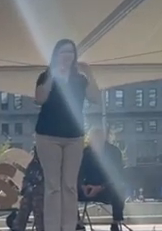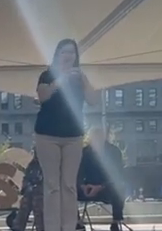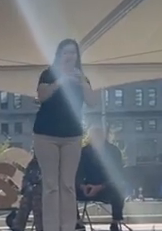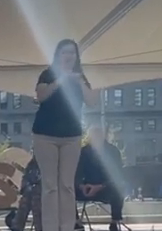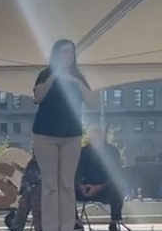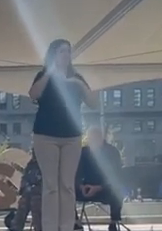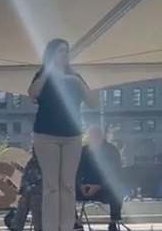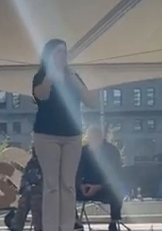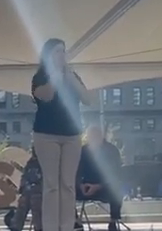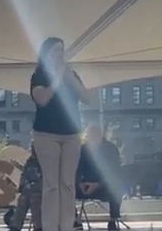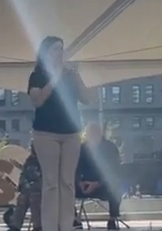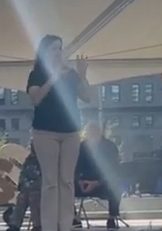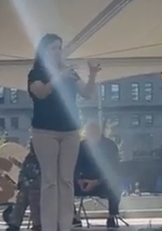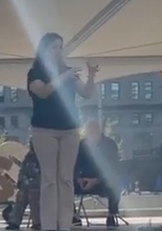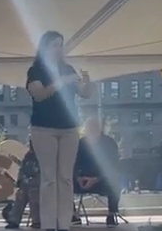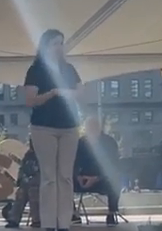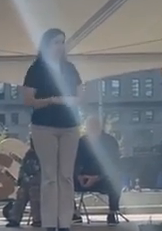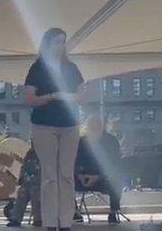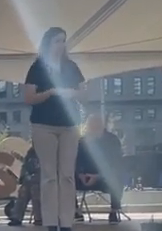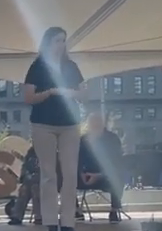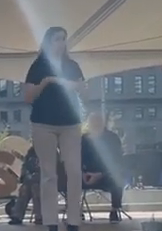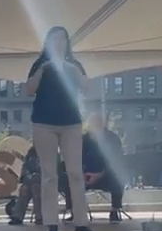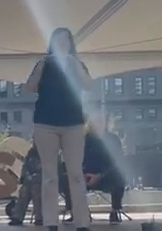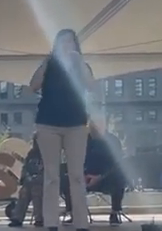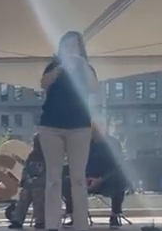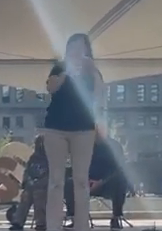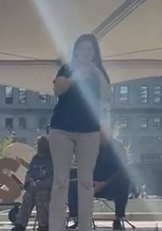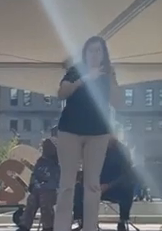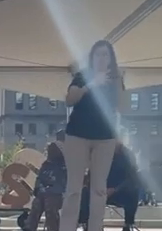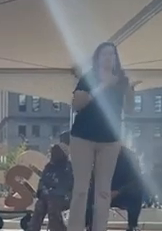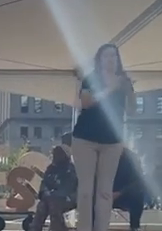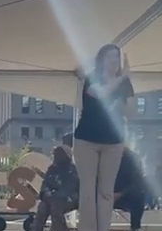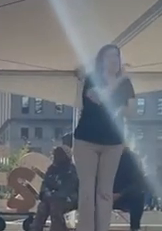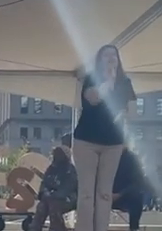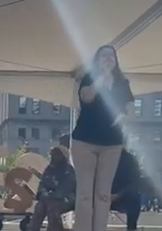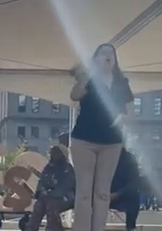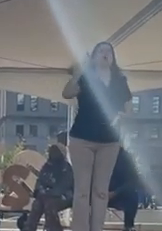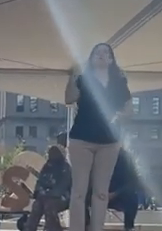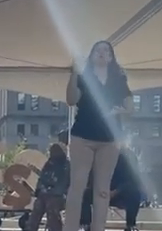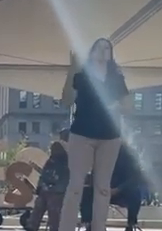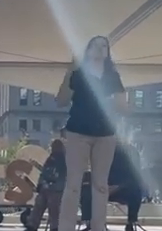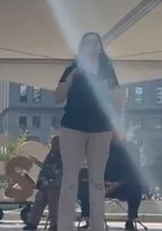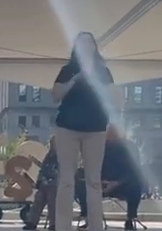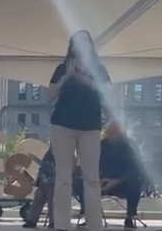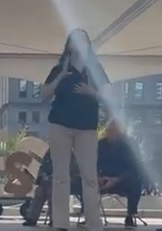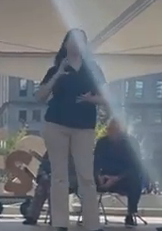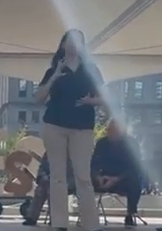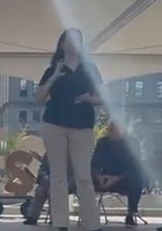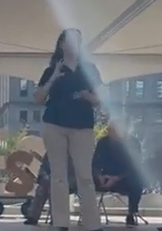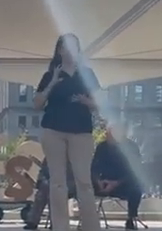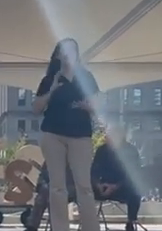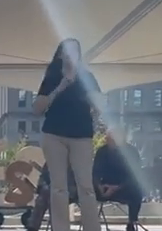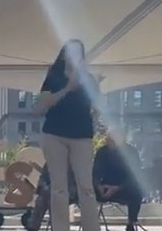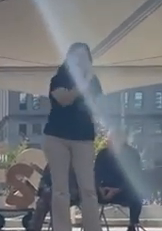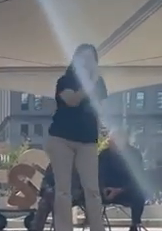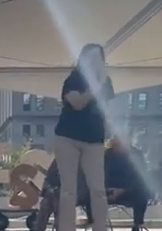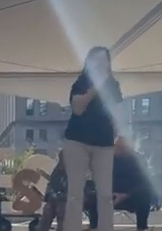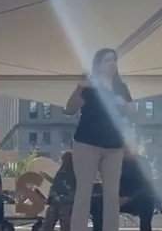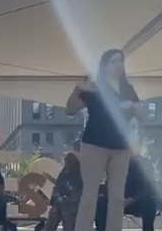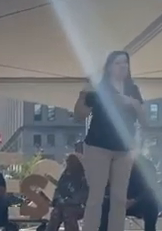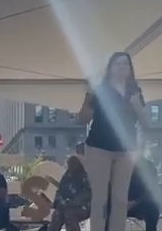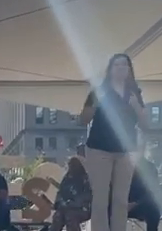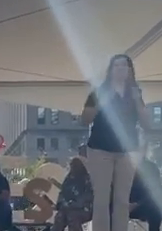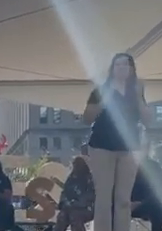arts. Access to the arts is a right, not a privilege. It's been over 4 decades since